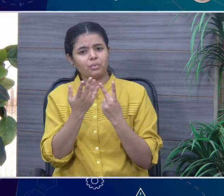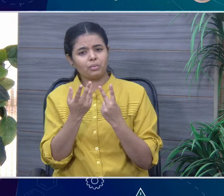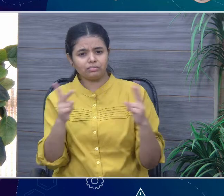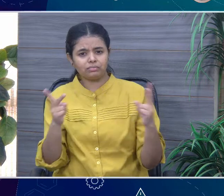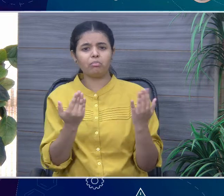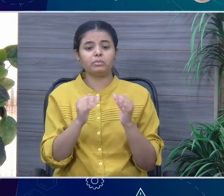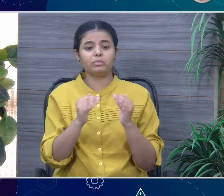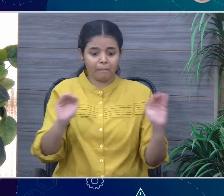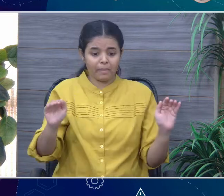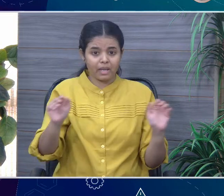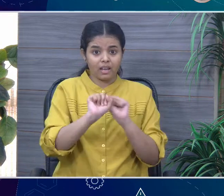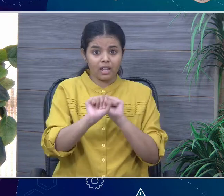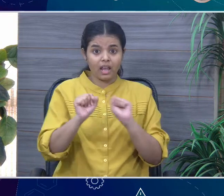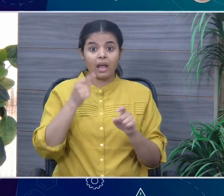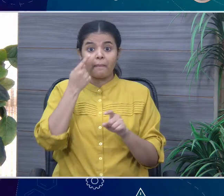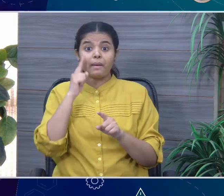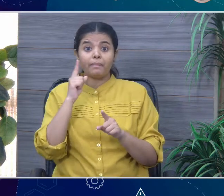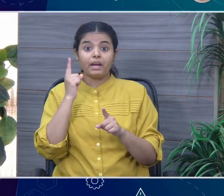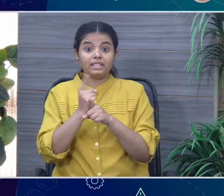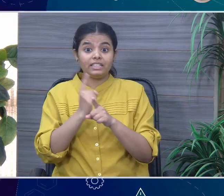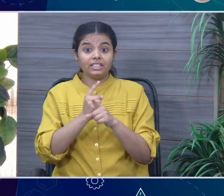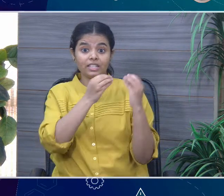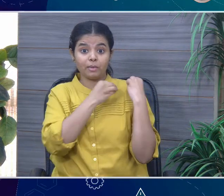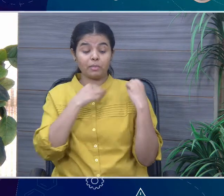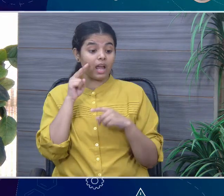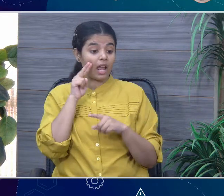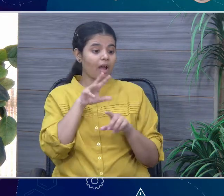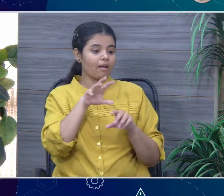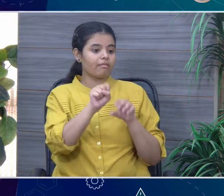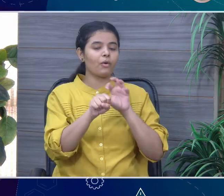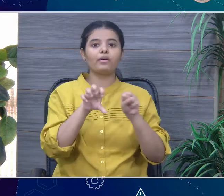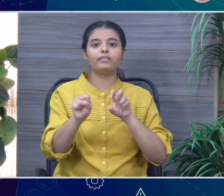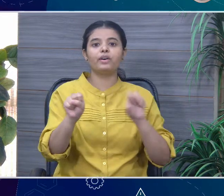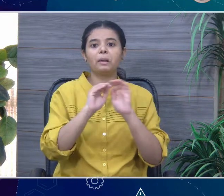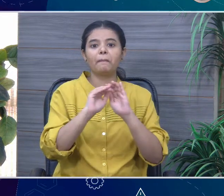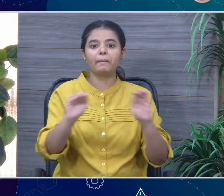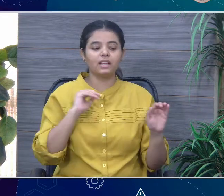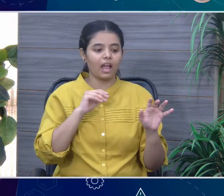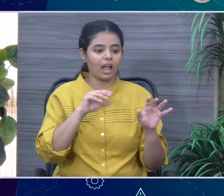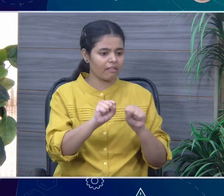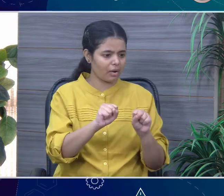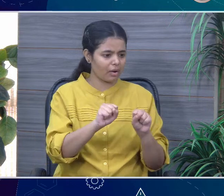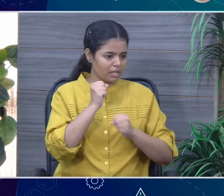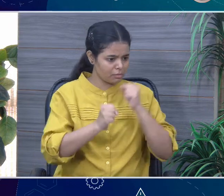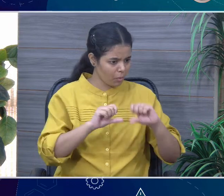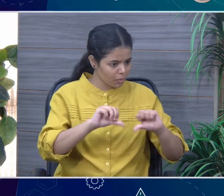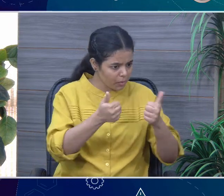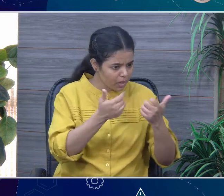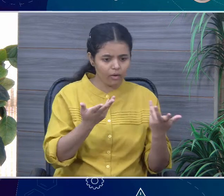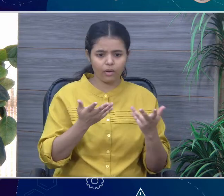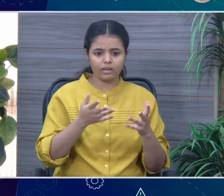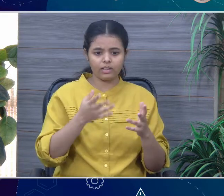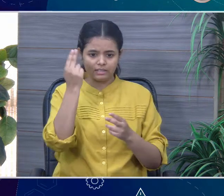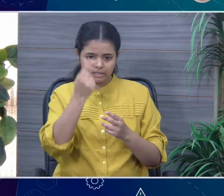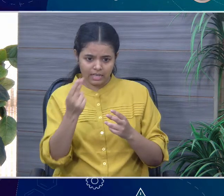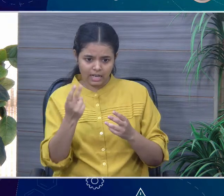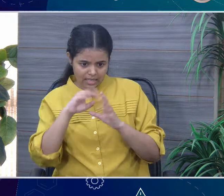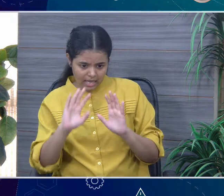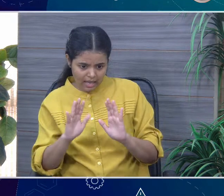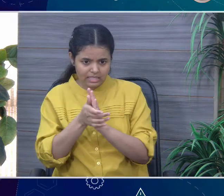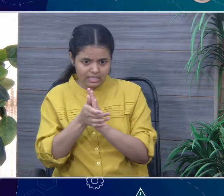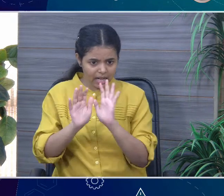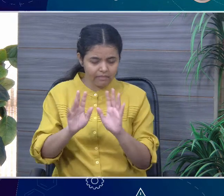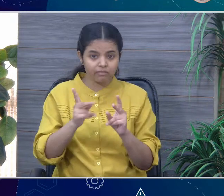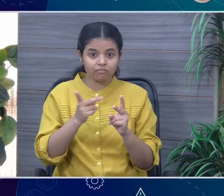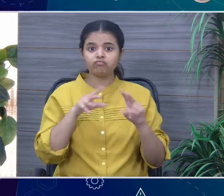is we who have to discover that in which domain the child is intelligent or capable or has